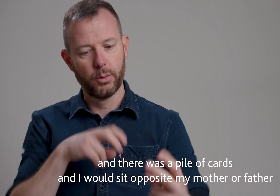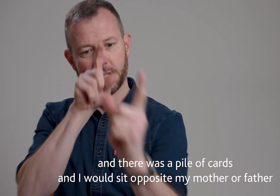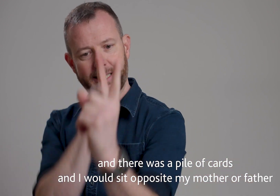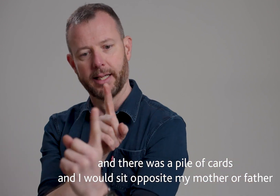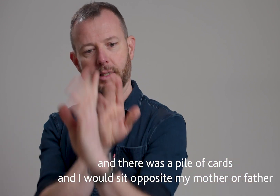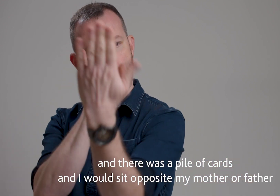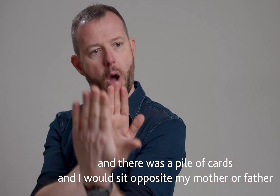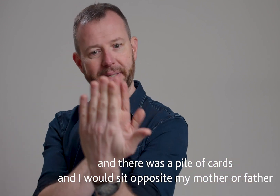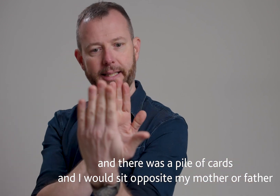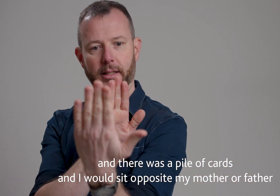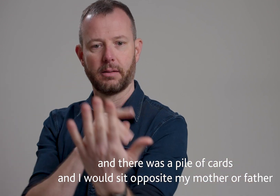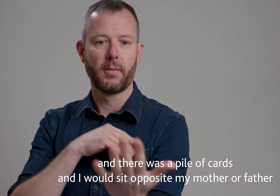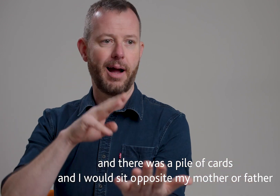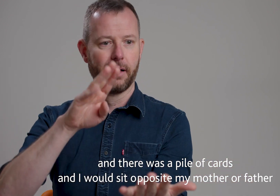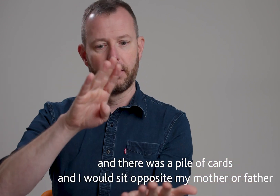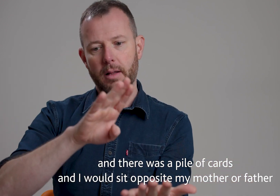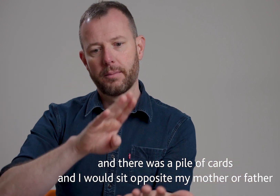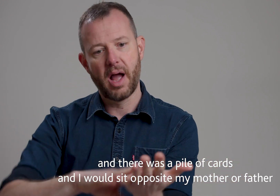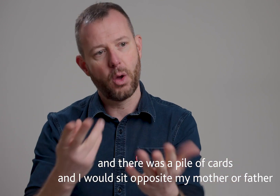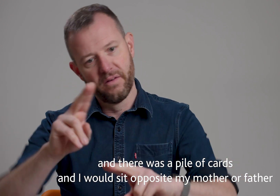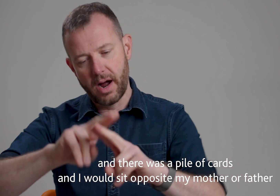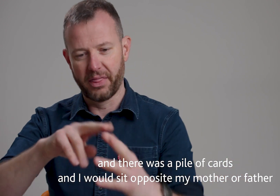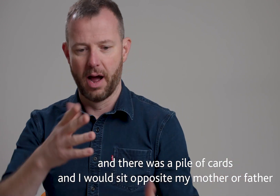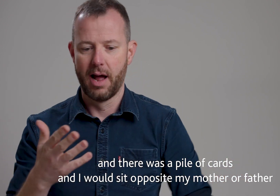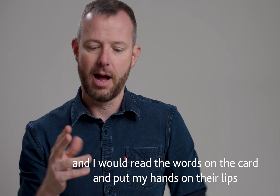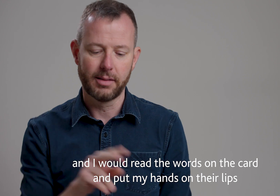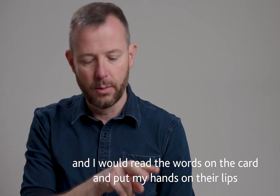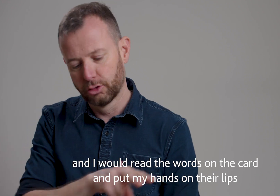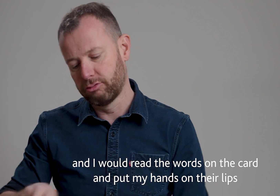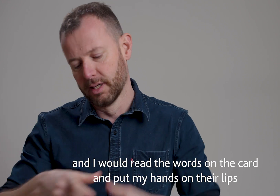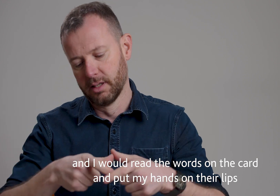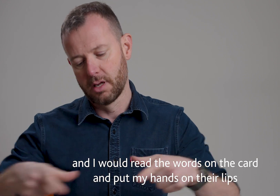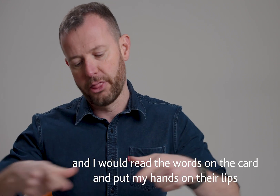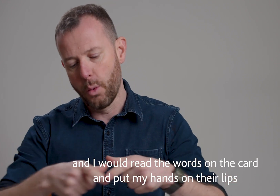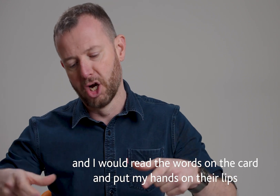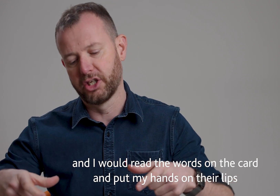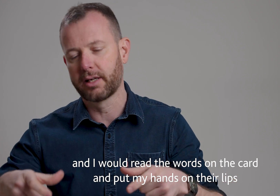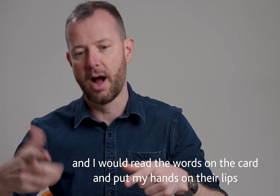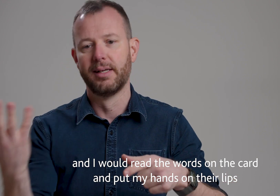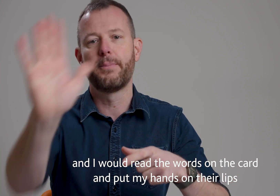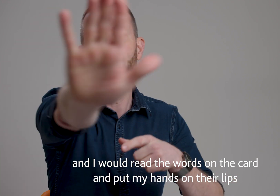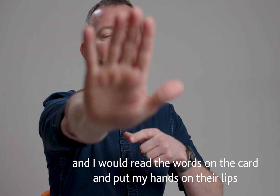was obviously my mother, her father, and I was really the floor of the car, I put my